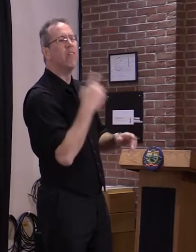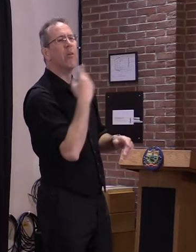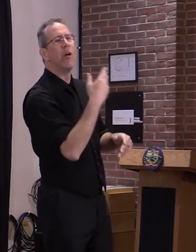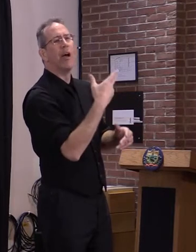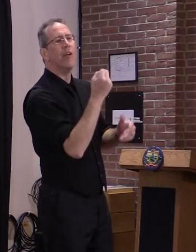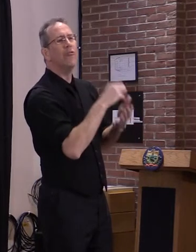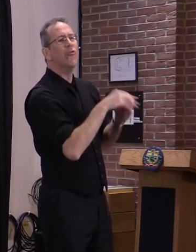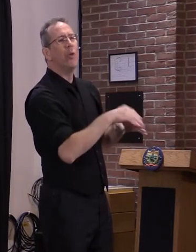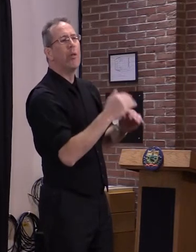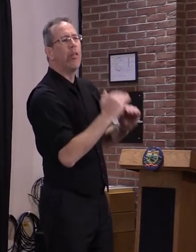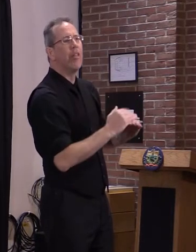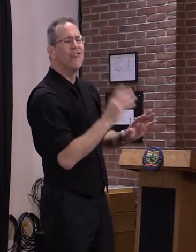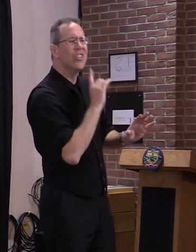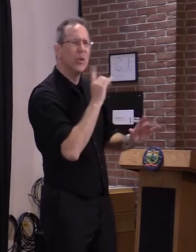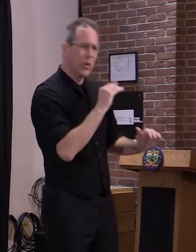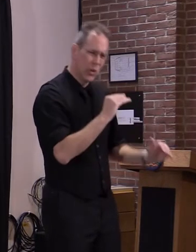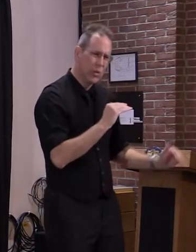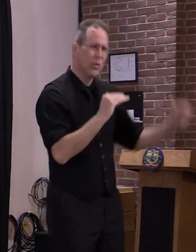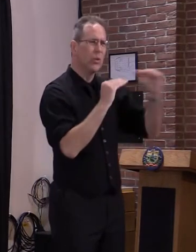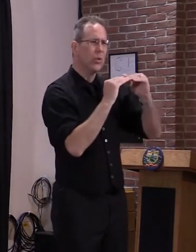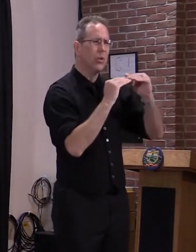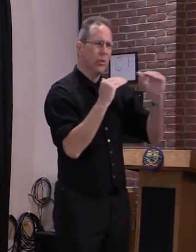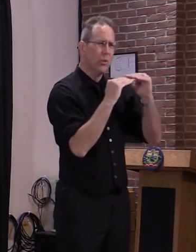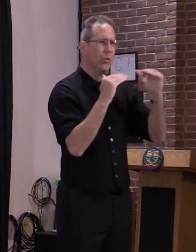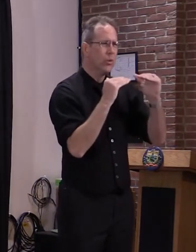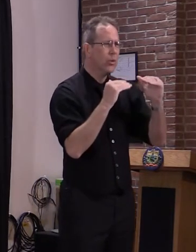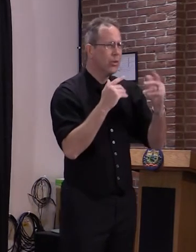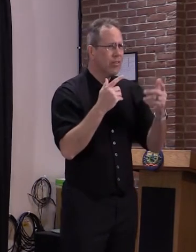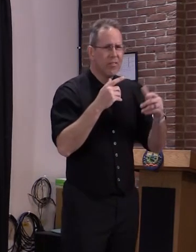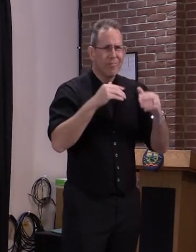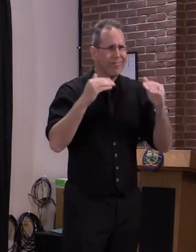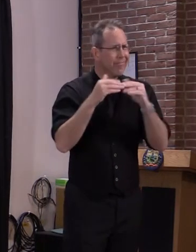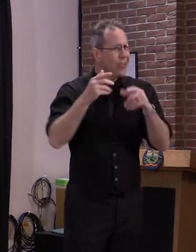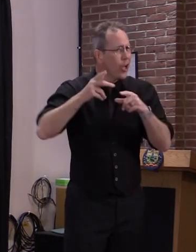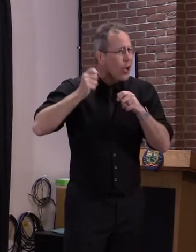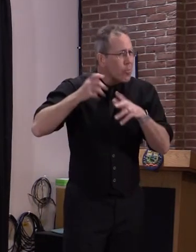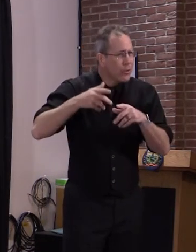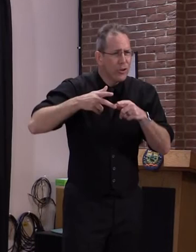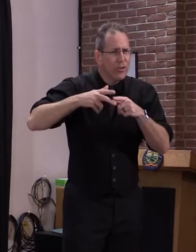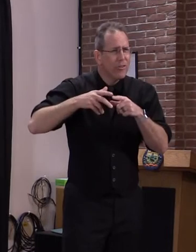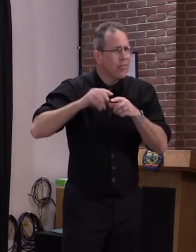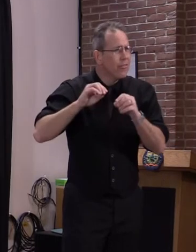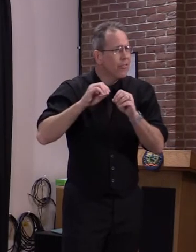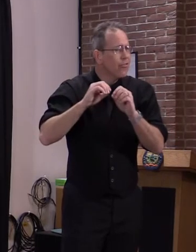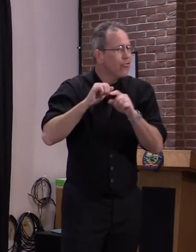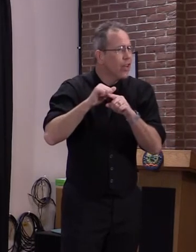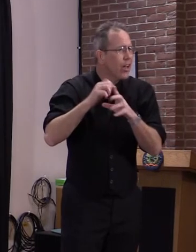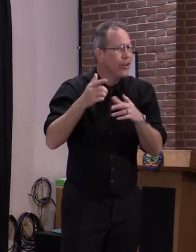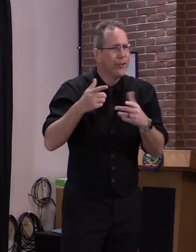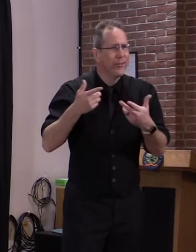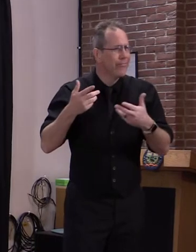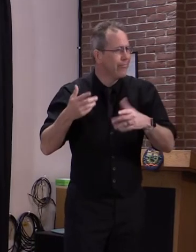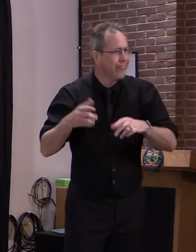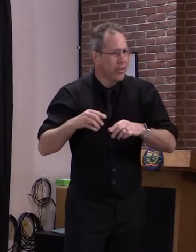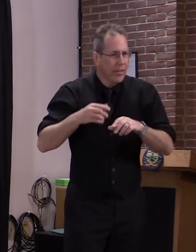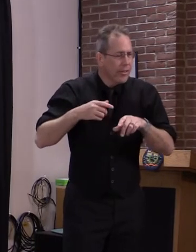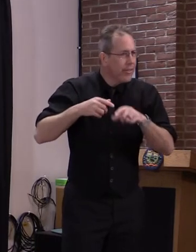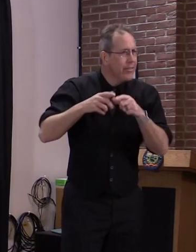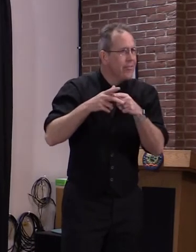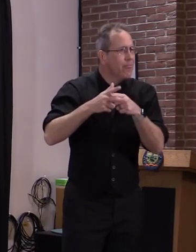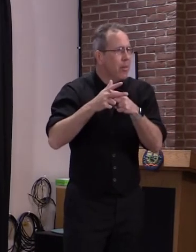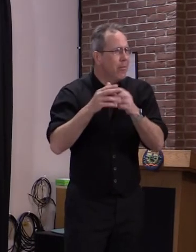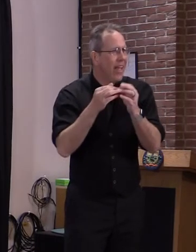a more a congregate setting, from my standpoint, the better off we'll be. So they aren't separate units, that they're